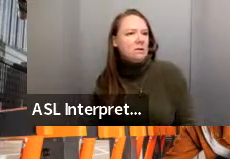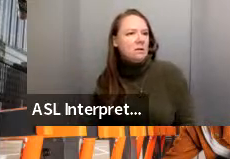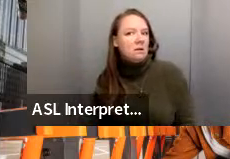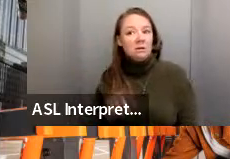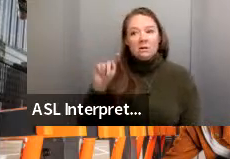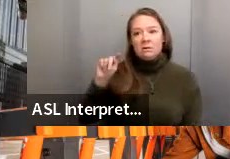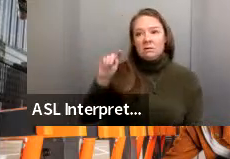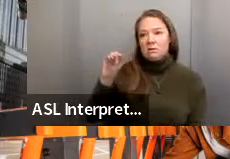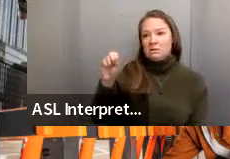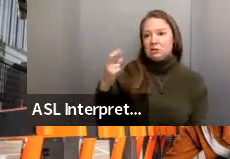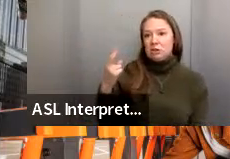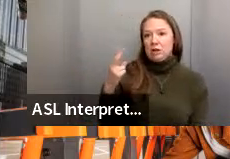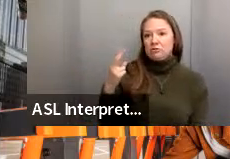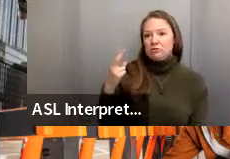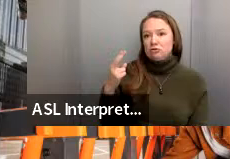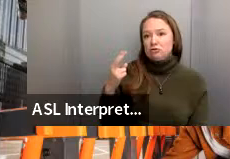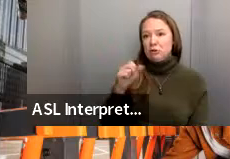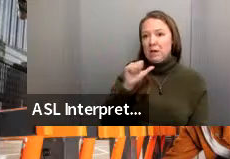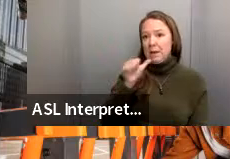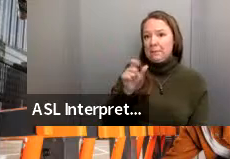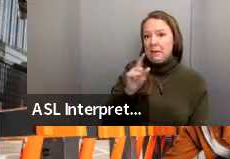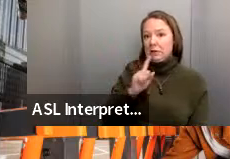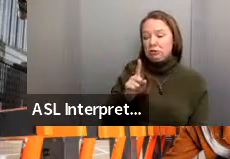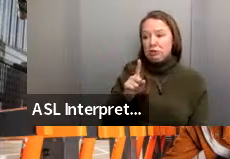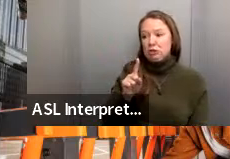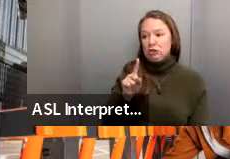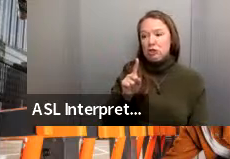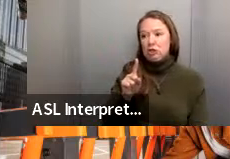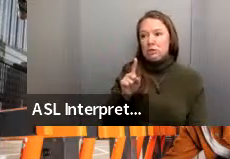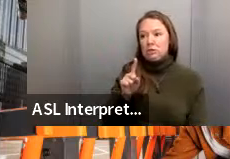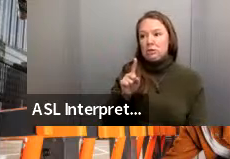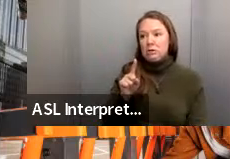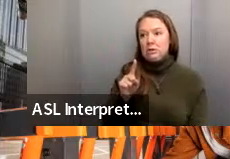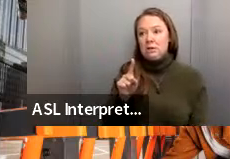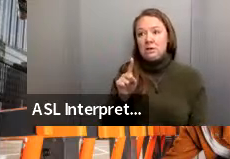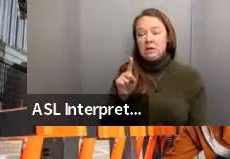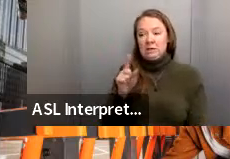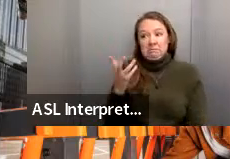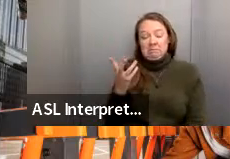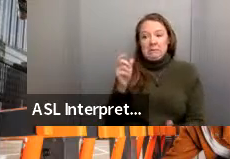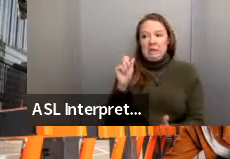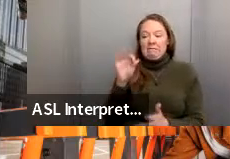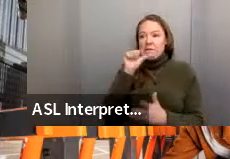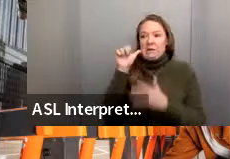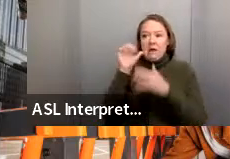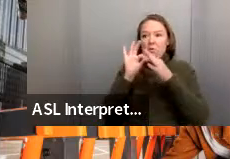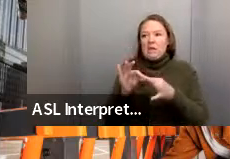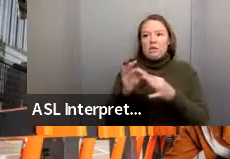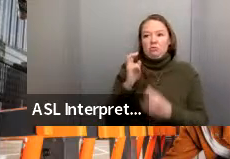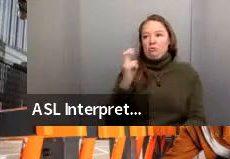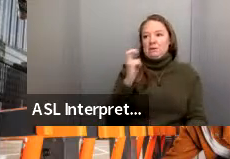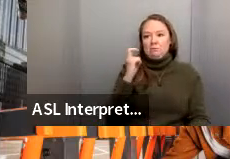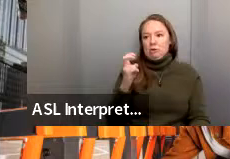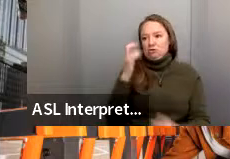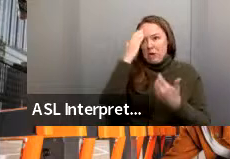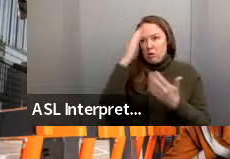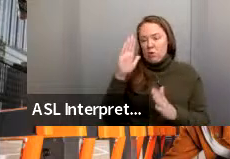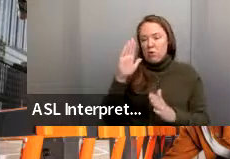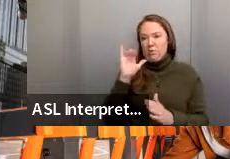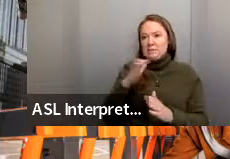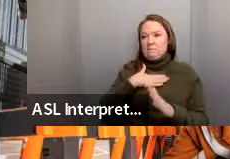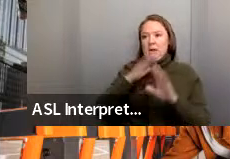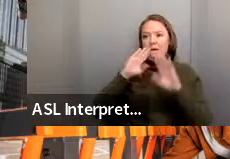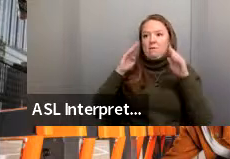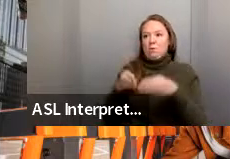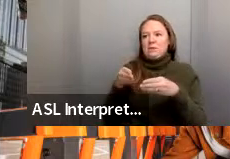I'm not quite sure if I can speak to that on a non-transportation level, because that's mostly my focus,